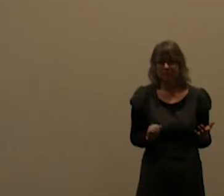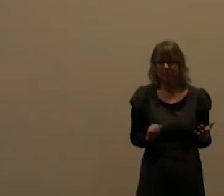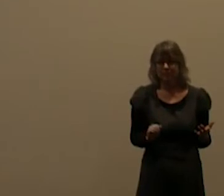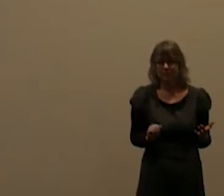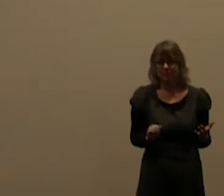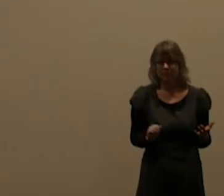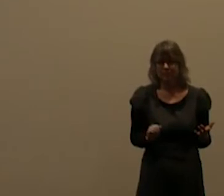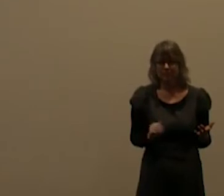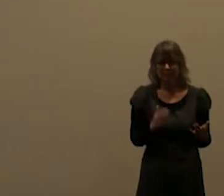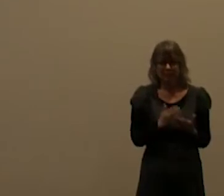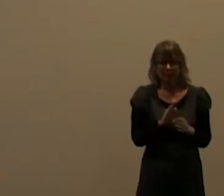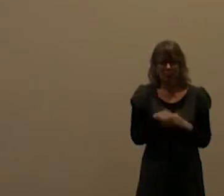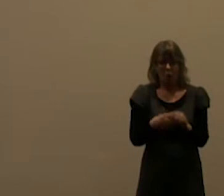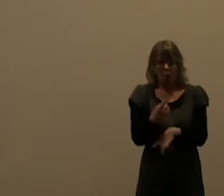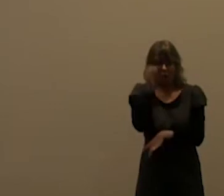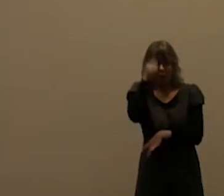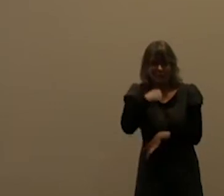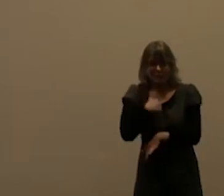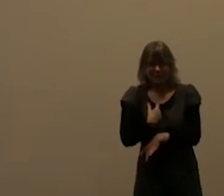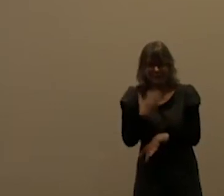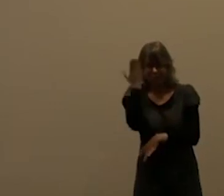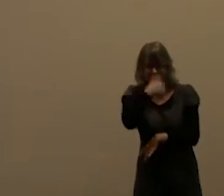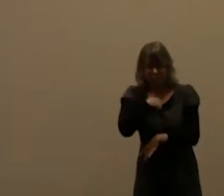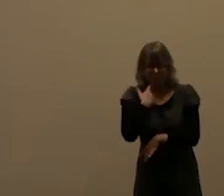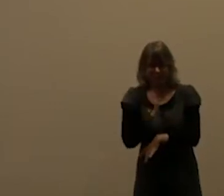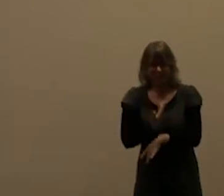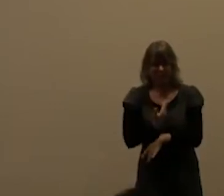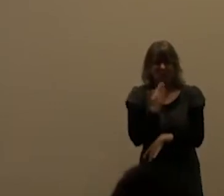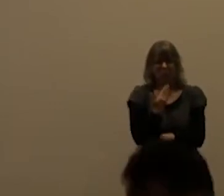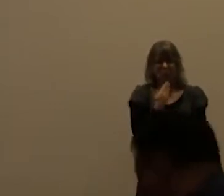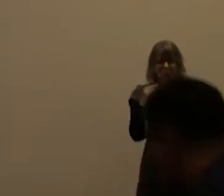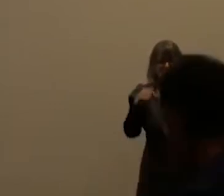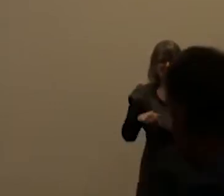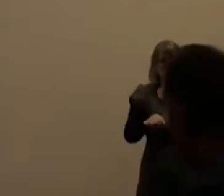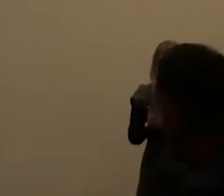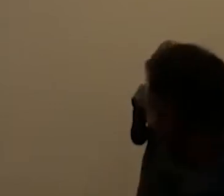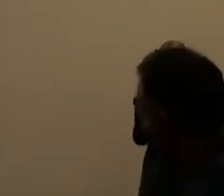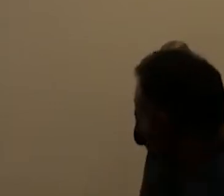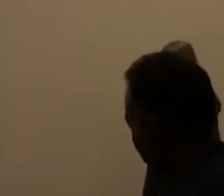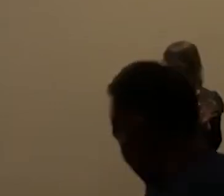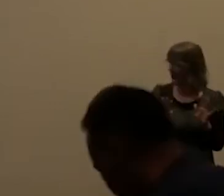All right, well, we are actually over 1 minute and I don't want to keep the speaker, so thank you so much.